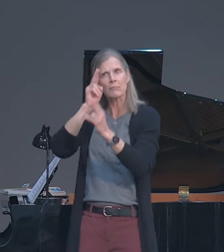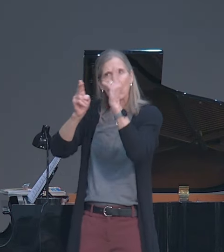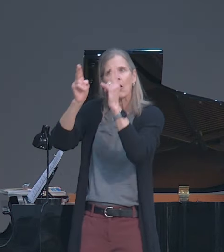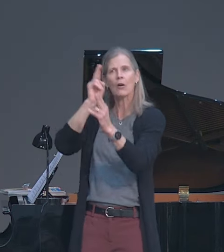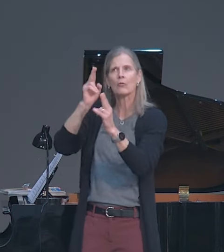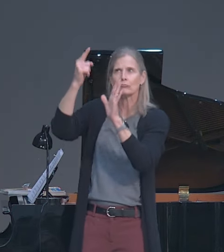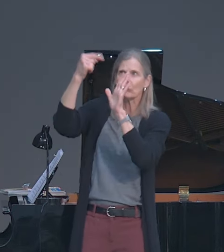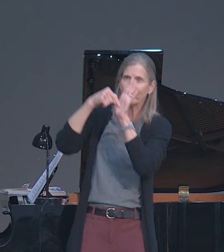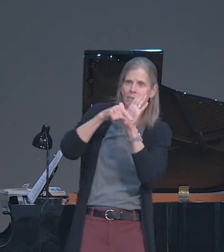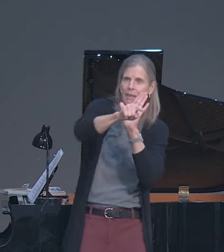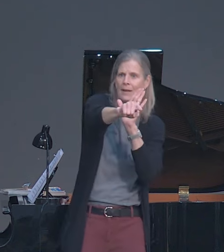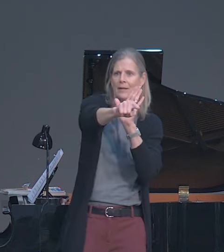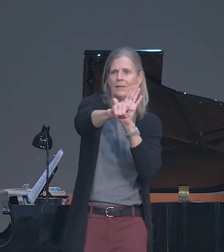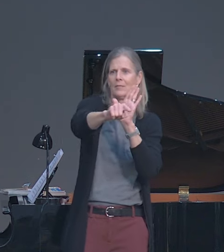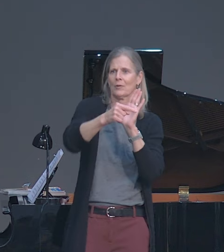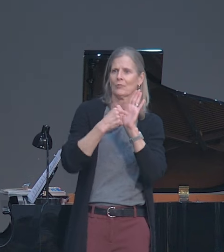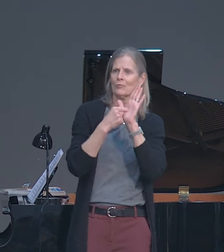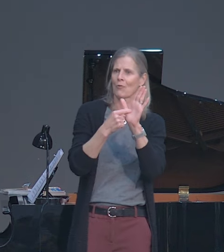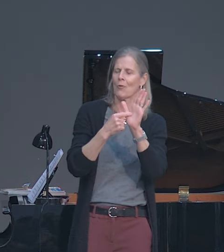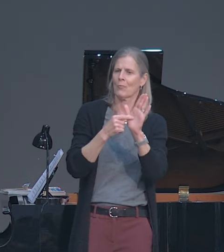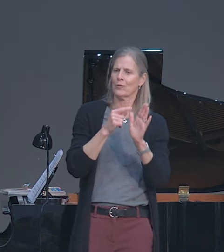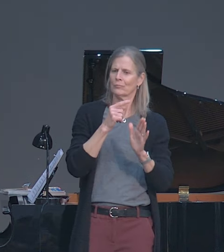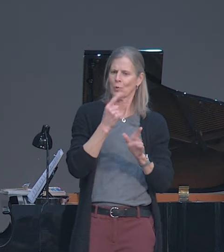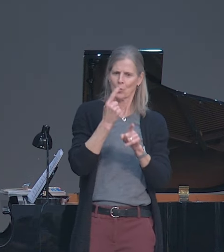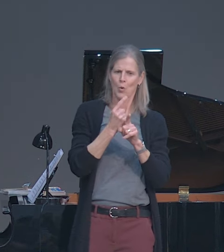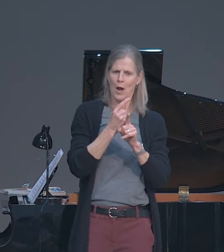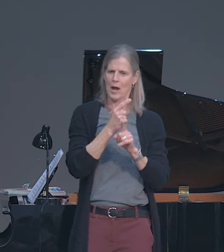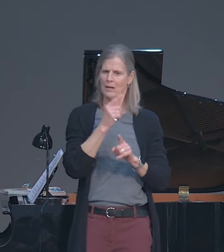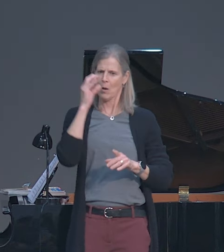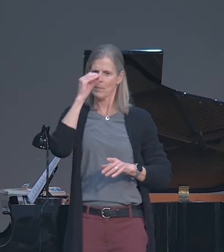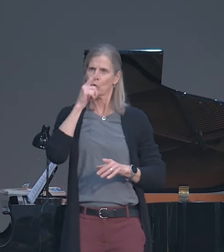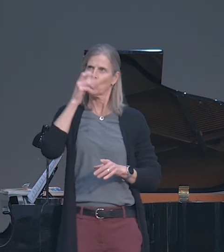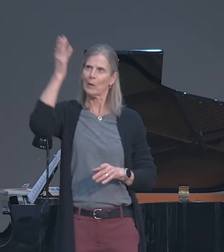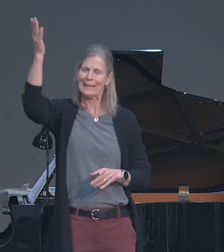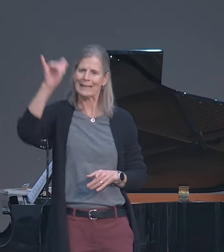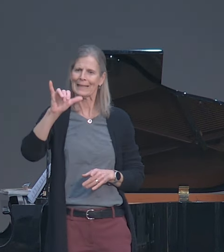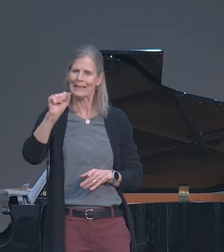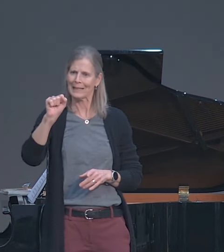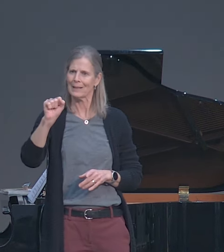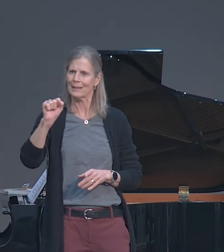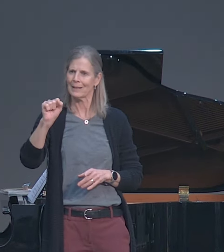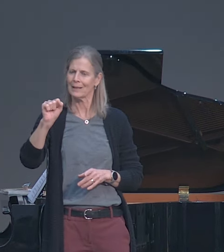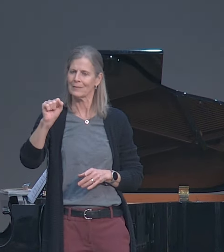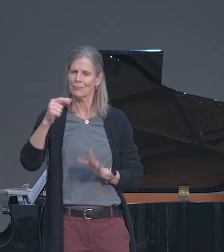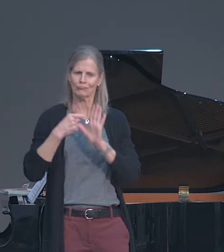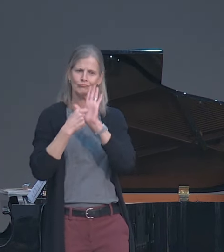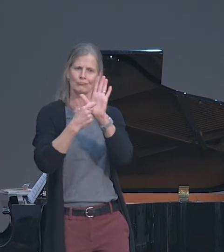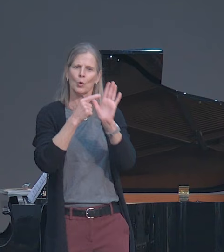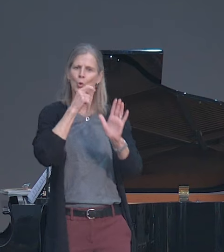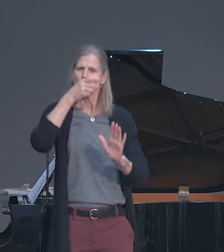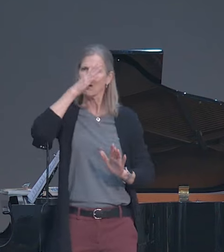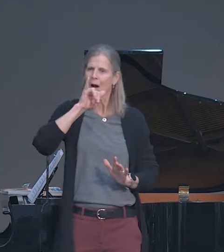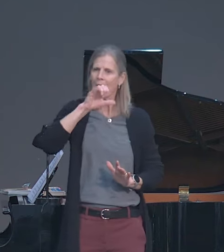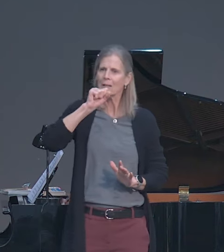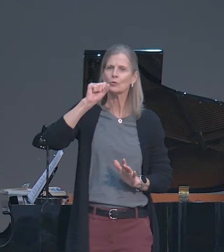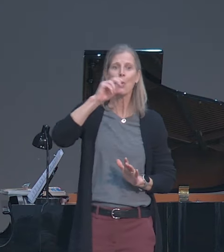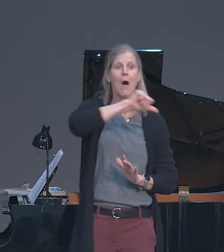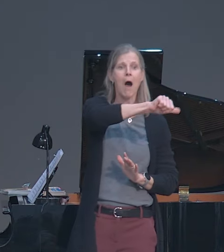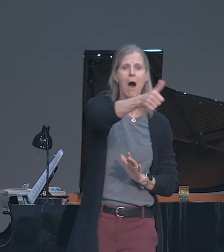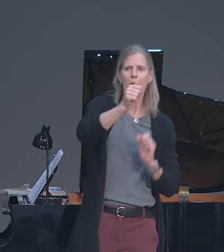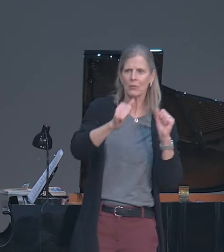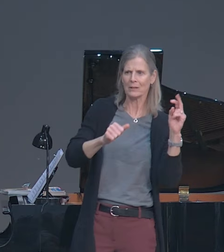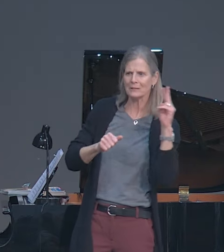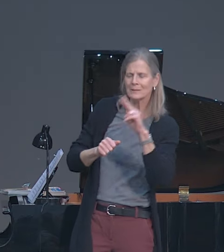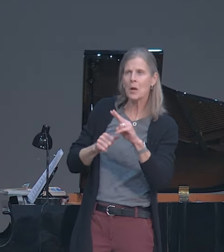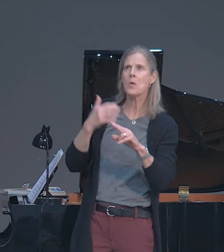by giving an accurate opinion of who he is. It's basically to put God on display so that others can see it